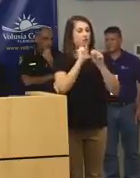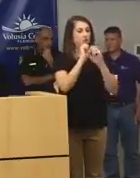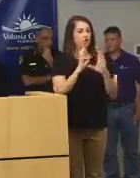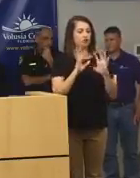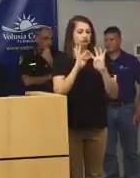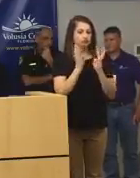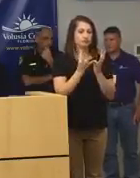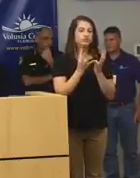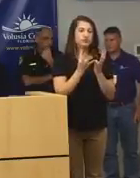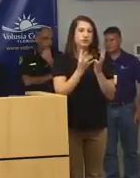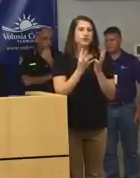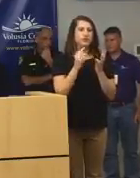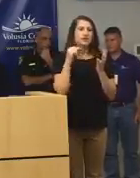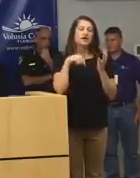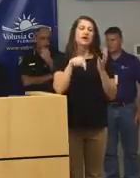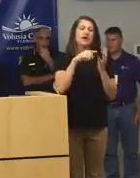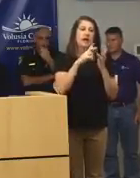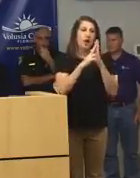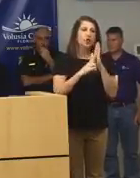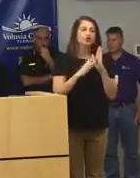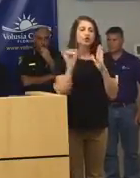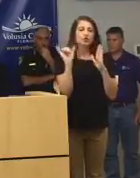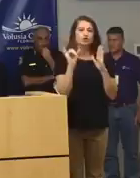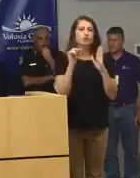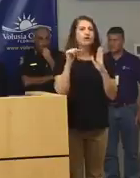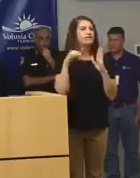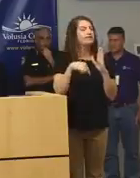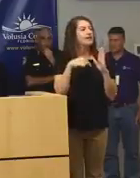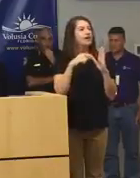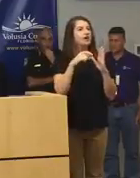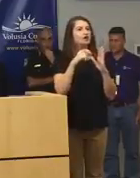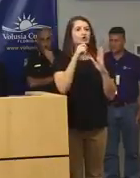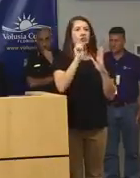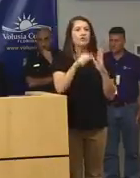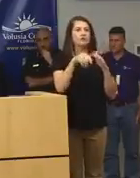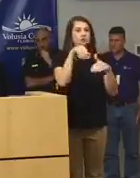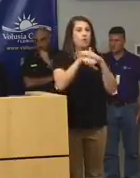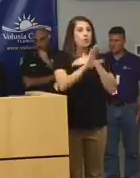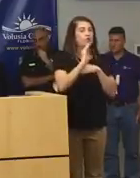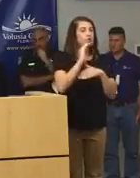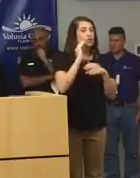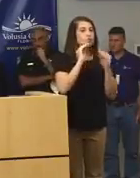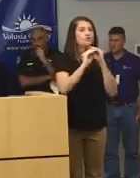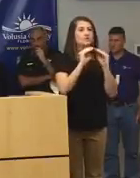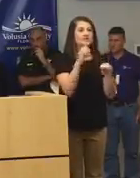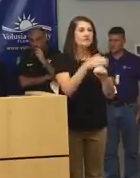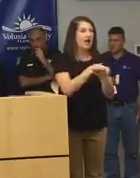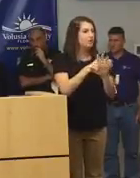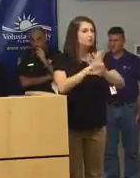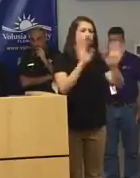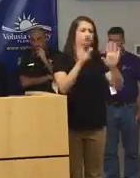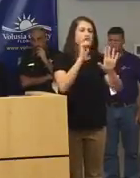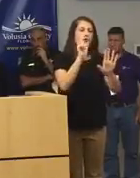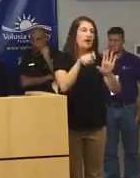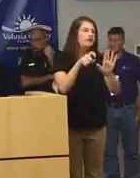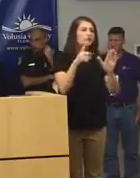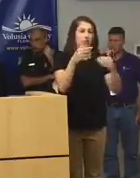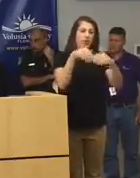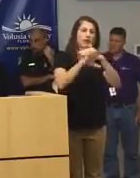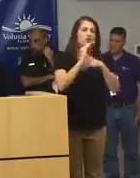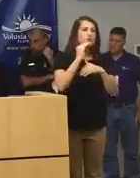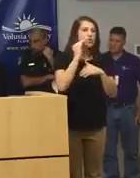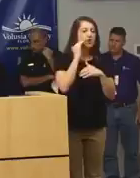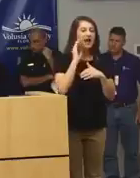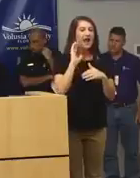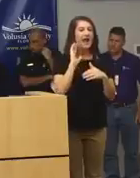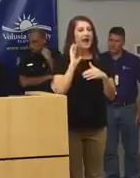and please understand that our crews and contractors do not need to enter your home to restore power. Again, I want to make that clear. We